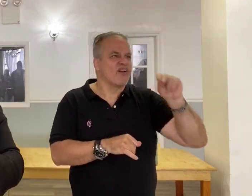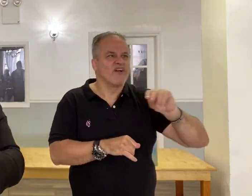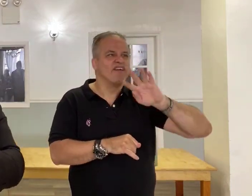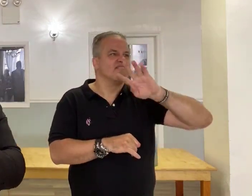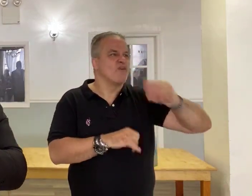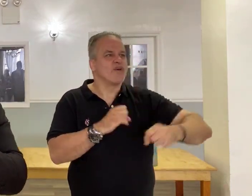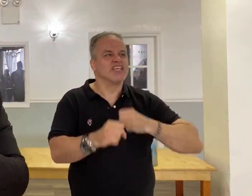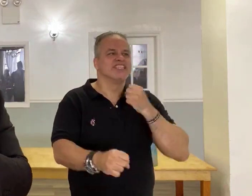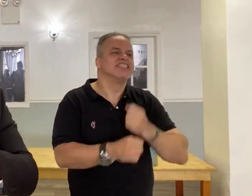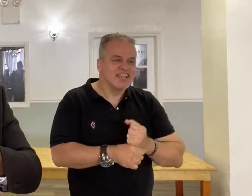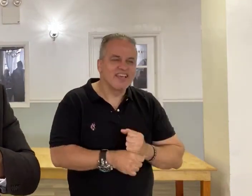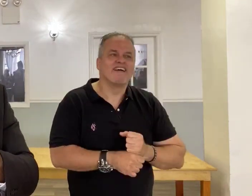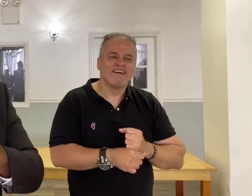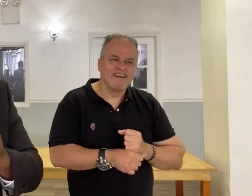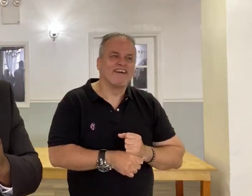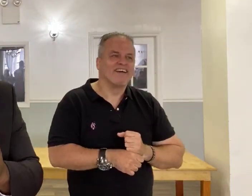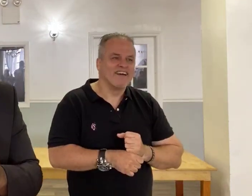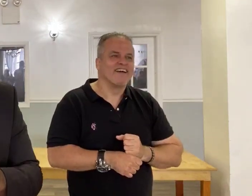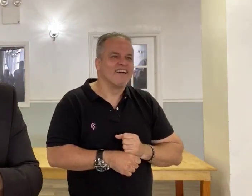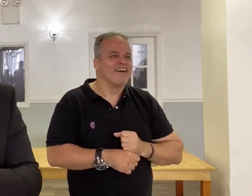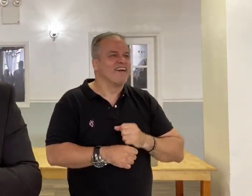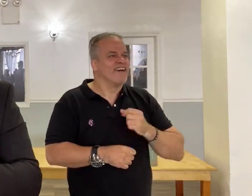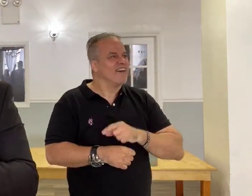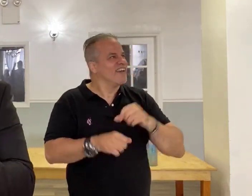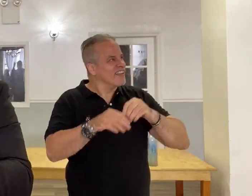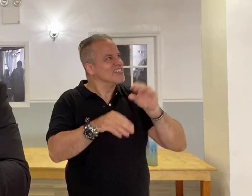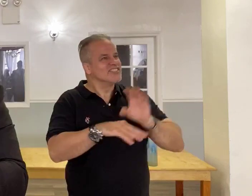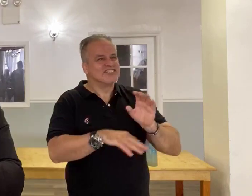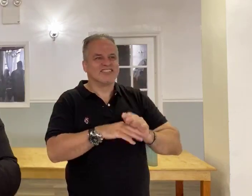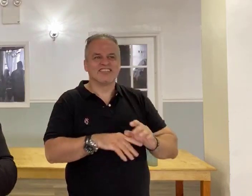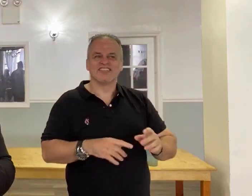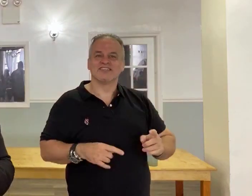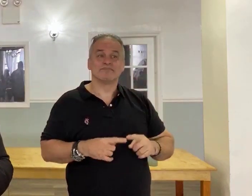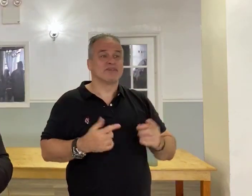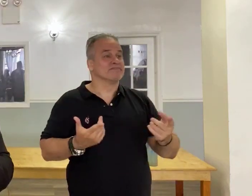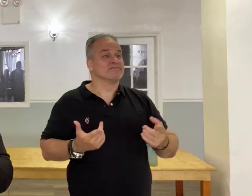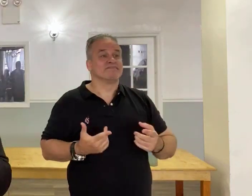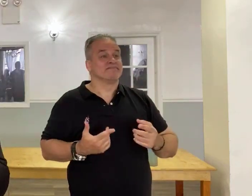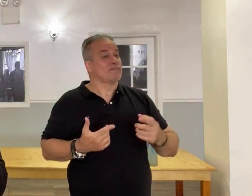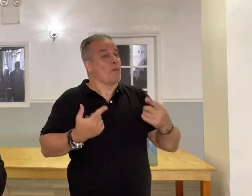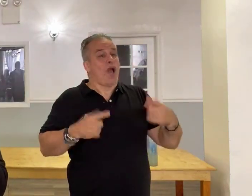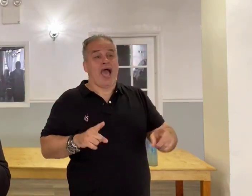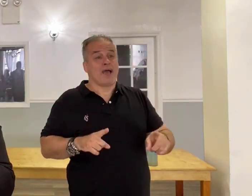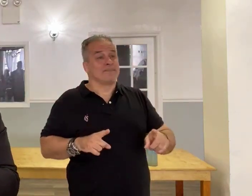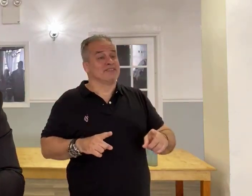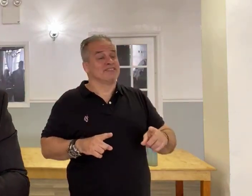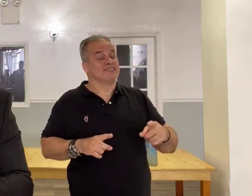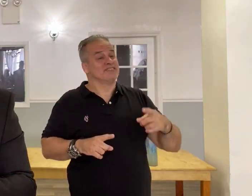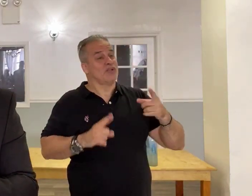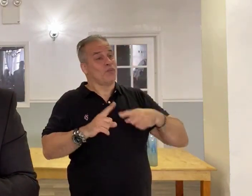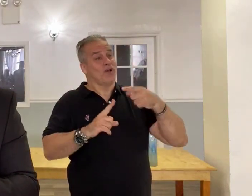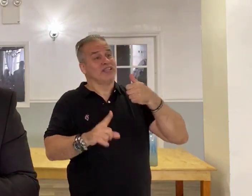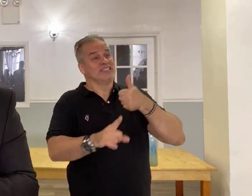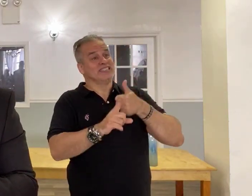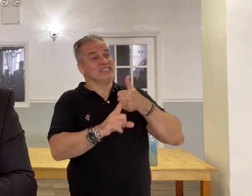mightily. But before the blessing came, he had to say goodbye to the eye.